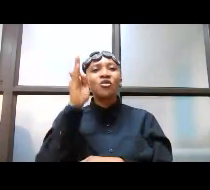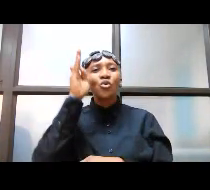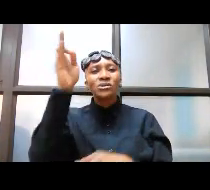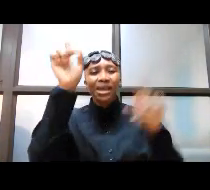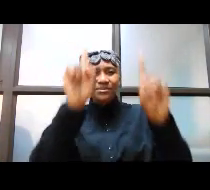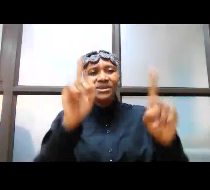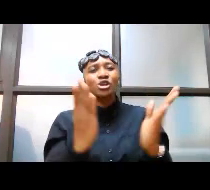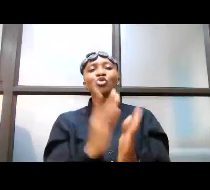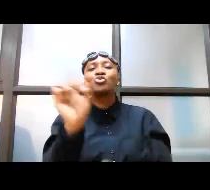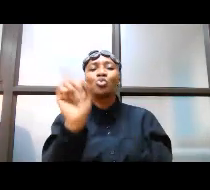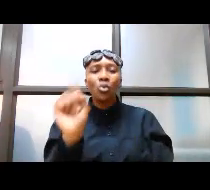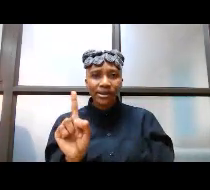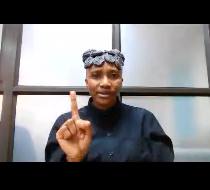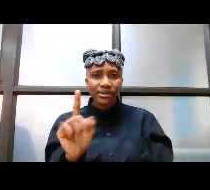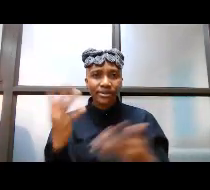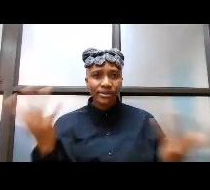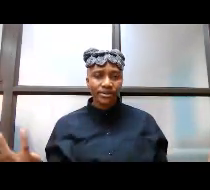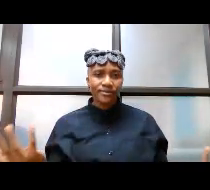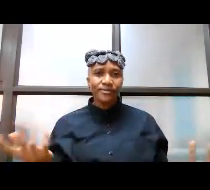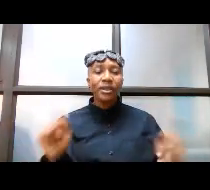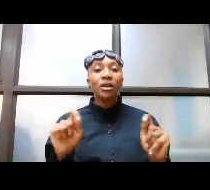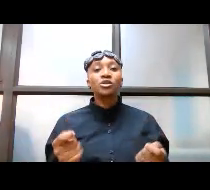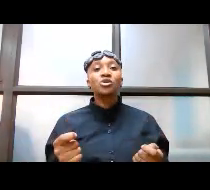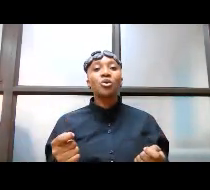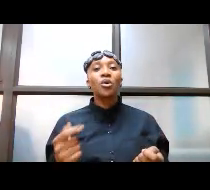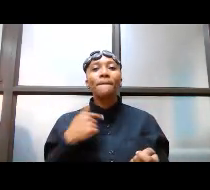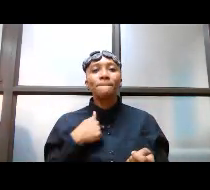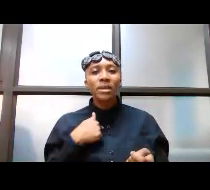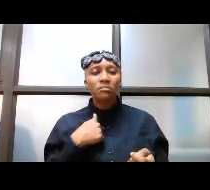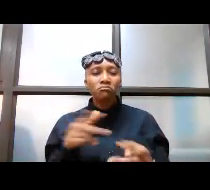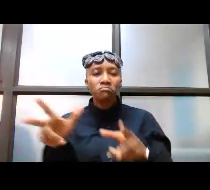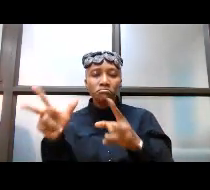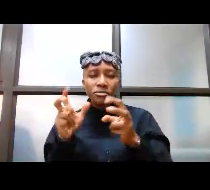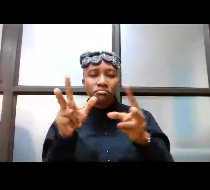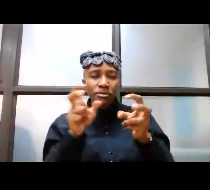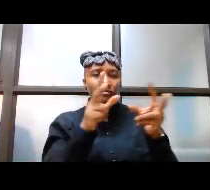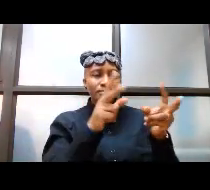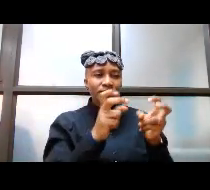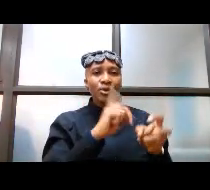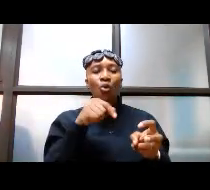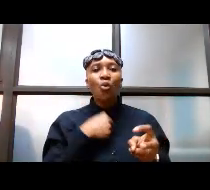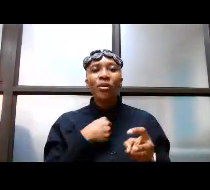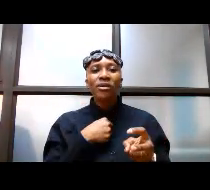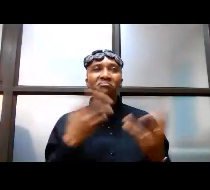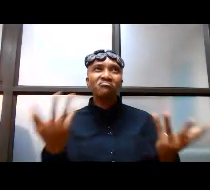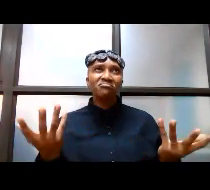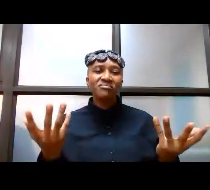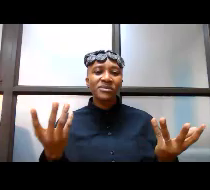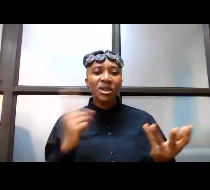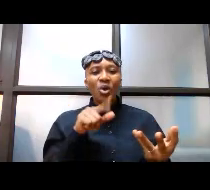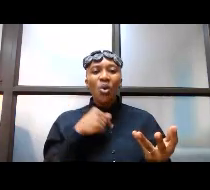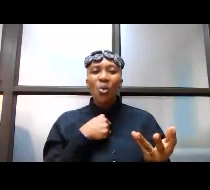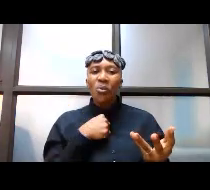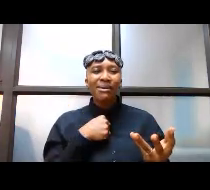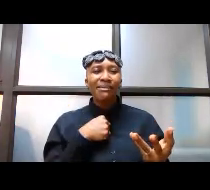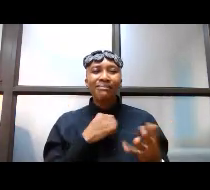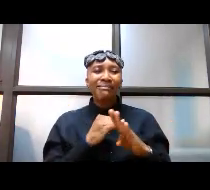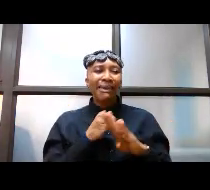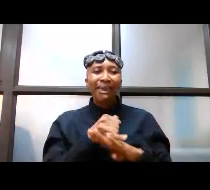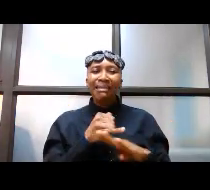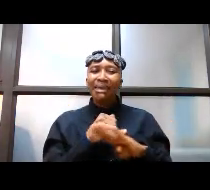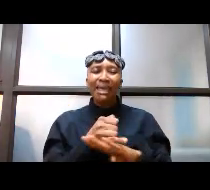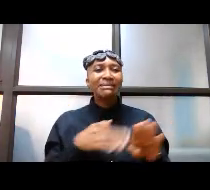schools? And from what I could gather, is that we are still at an infant stage in as